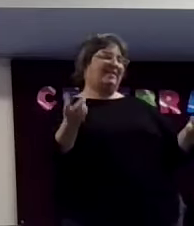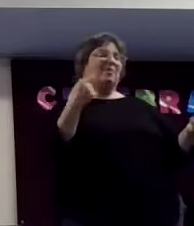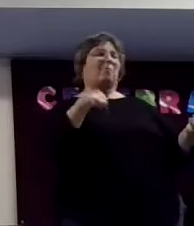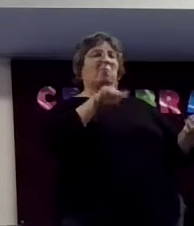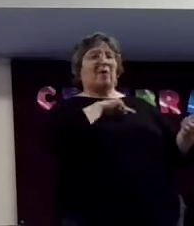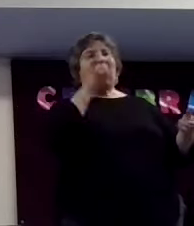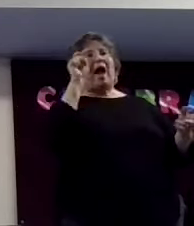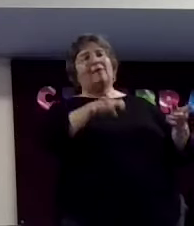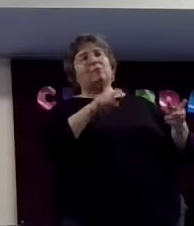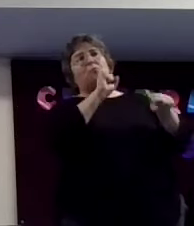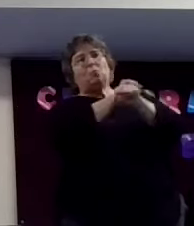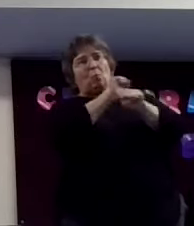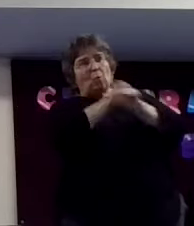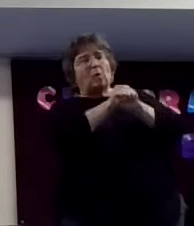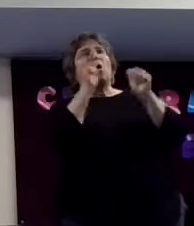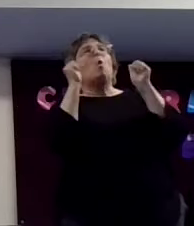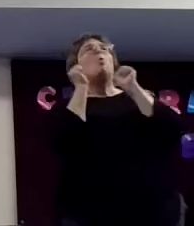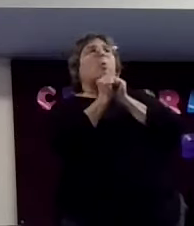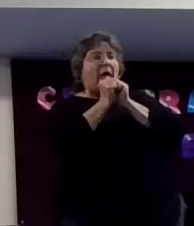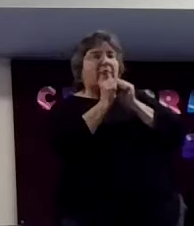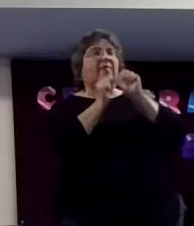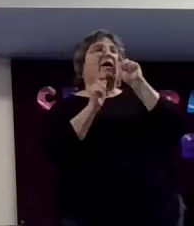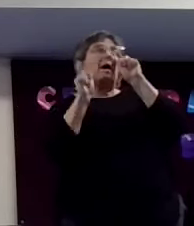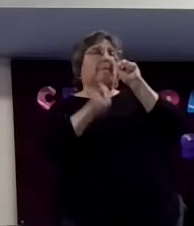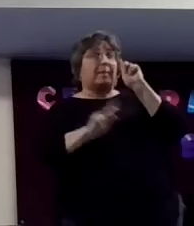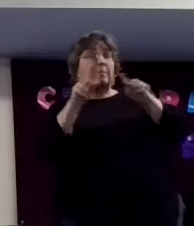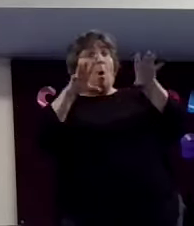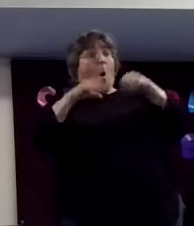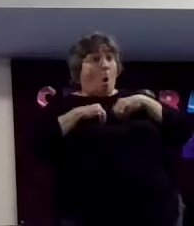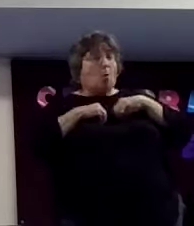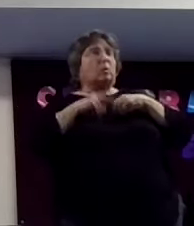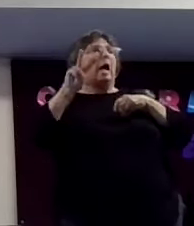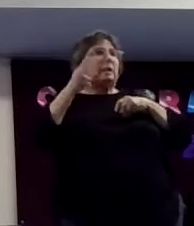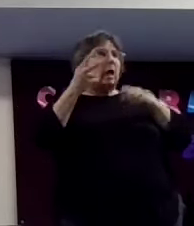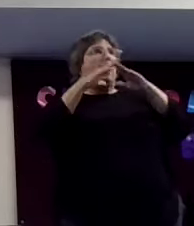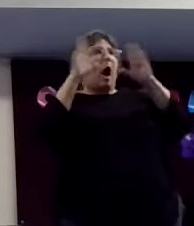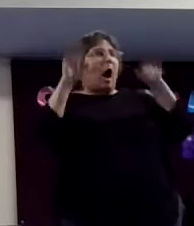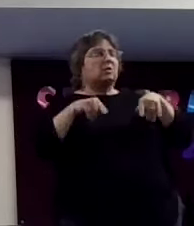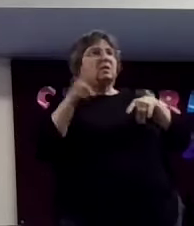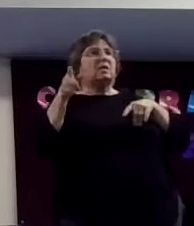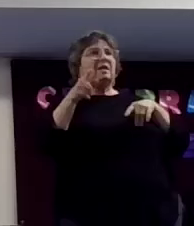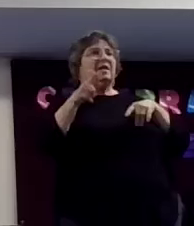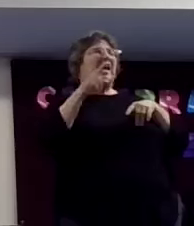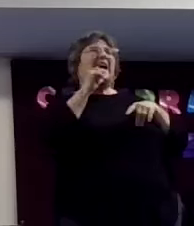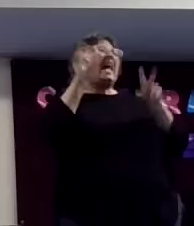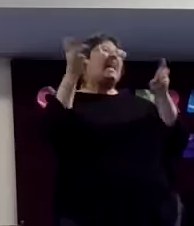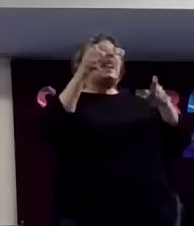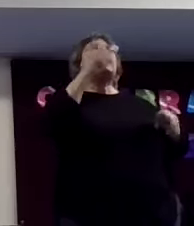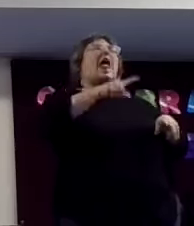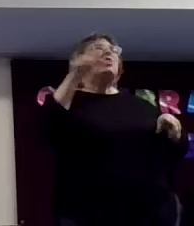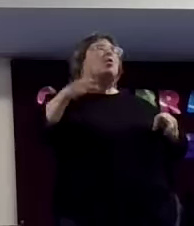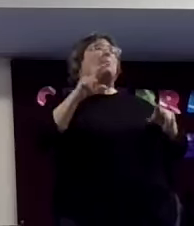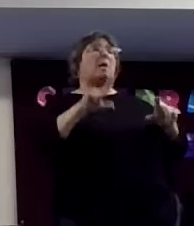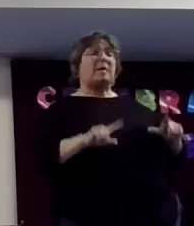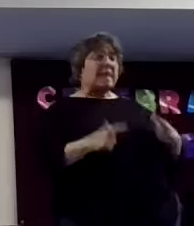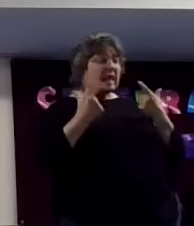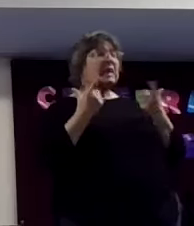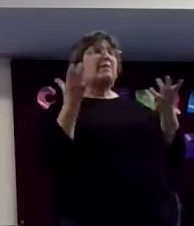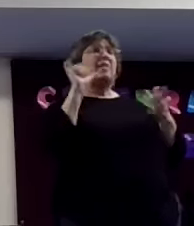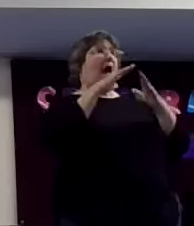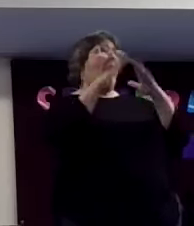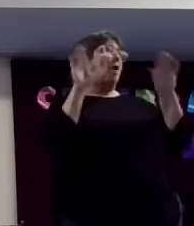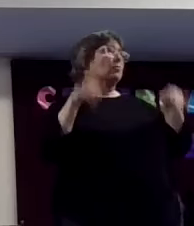have to work with these people who own doubles, you know. It's a stretch to call them landlords, because they might just live in the double they